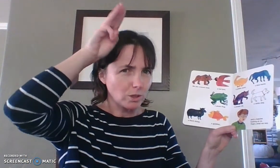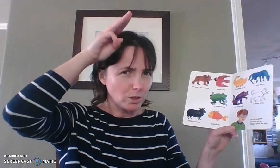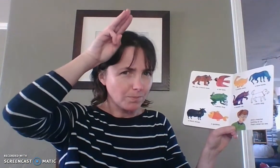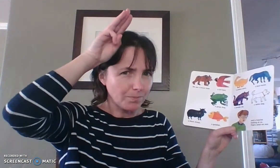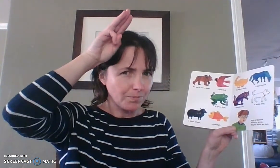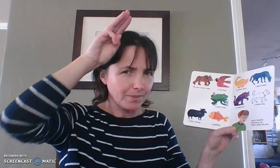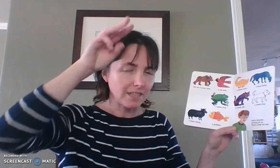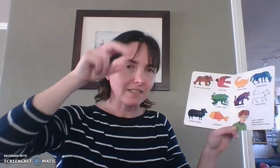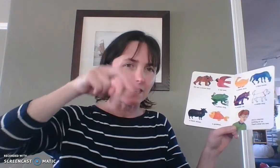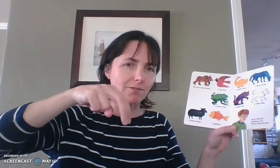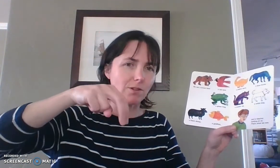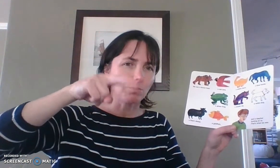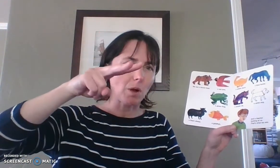horse. Let's get the frog.